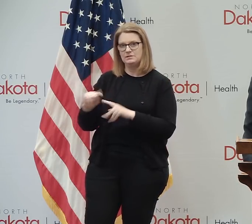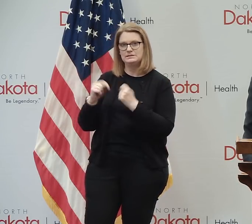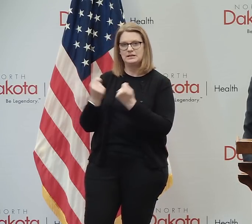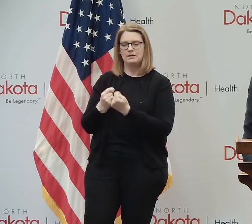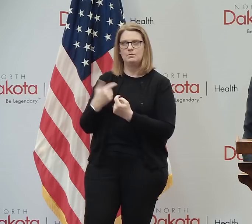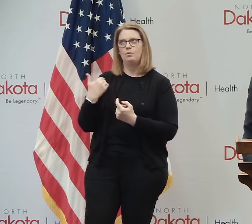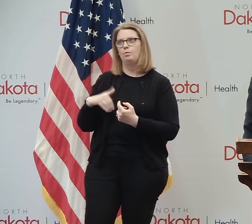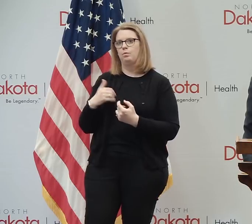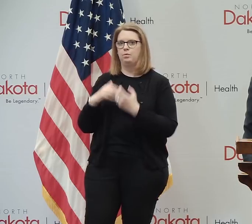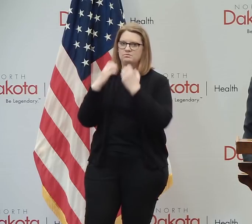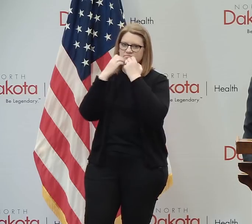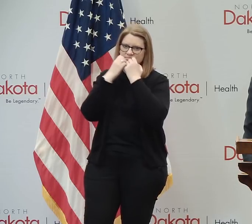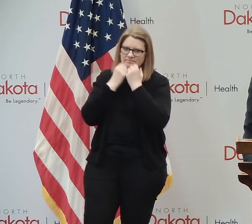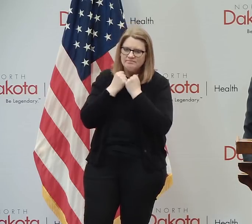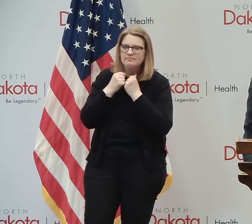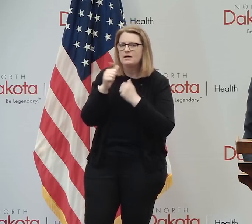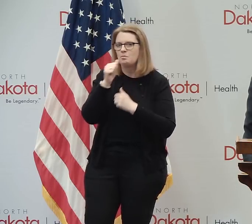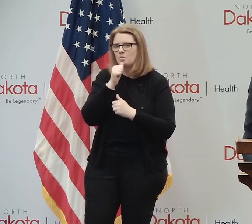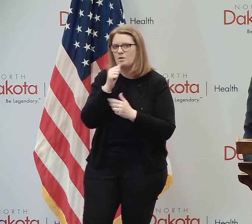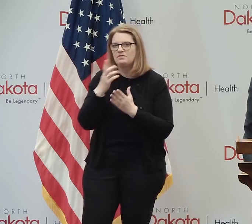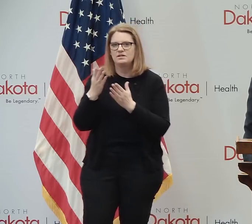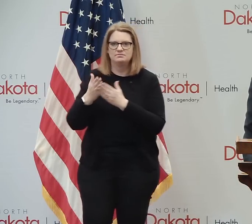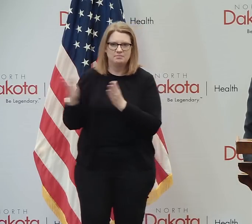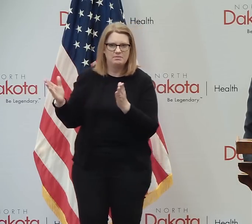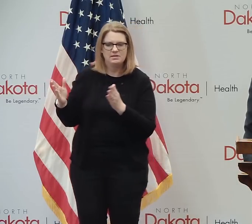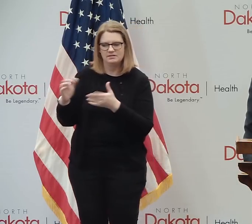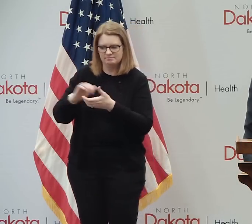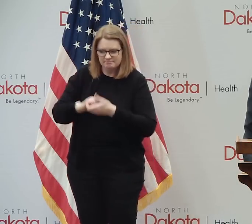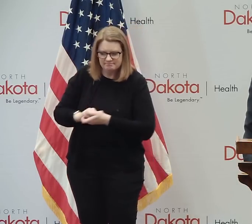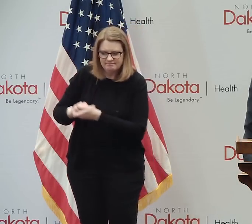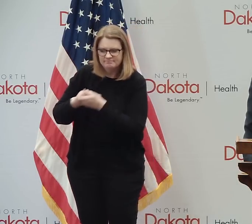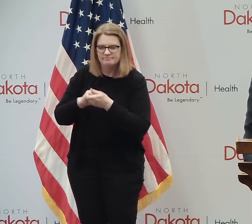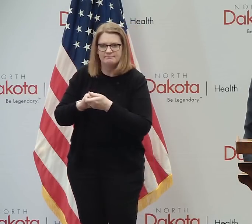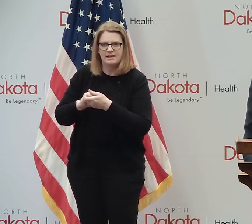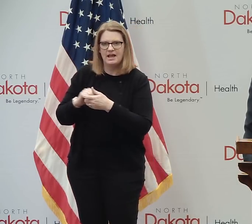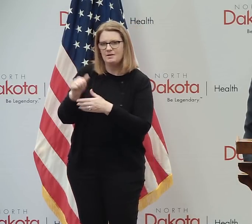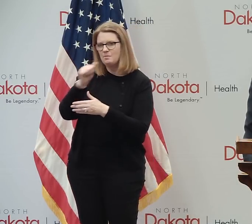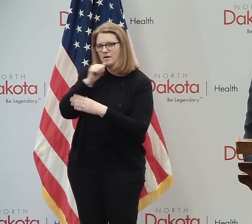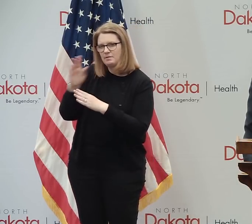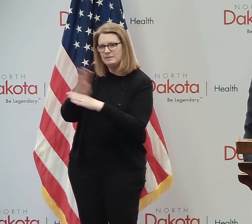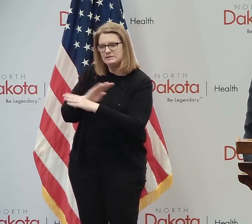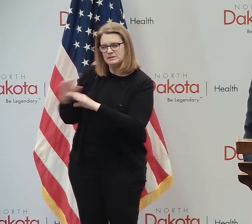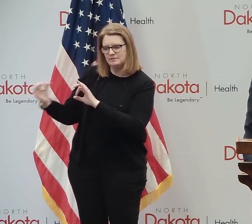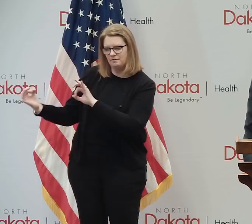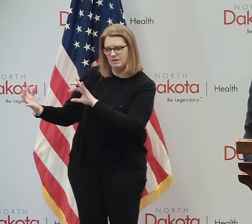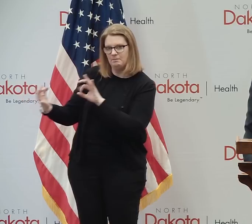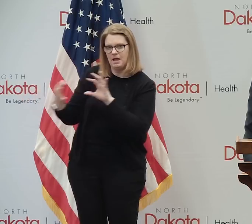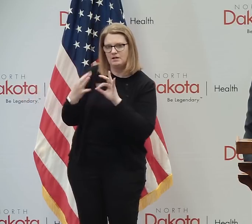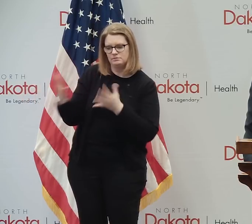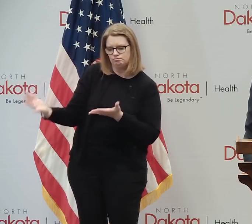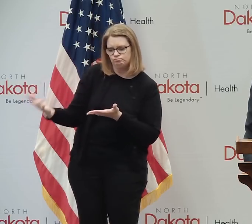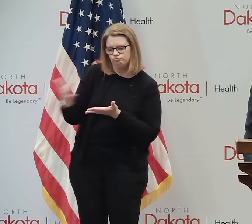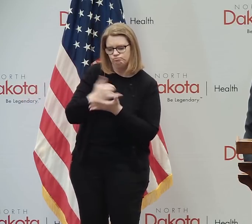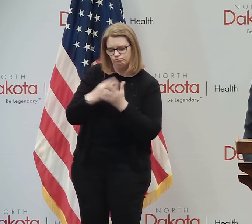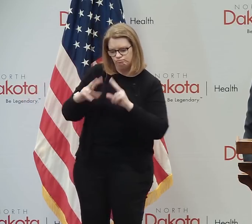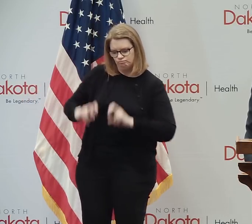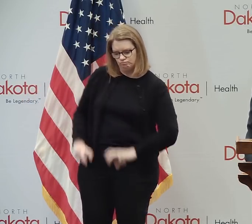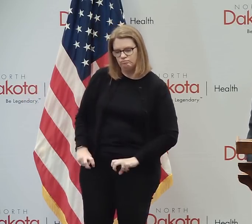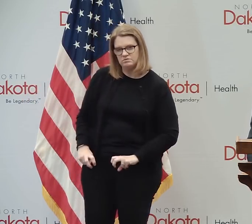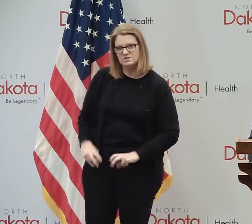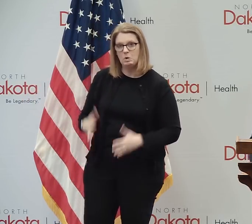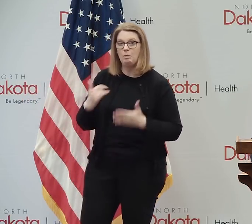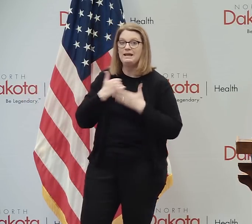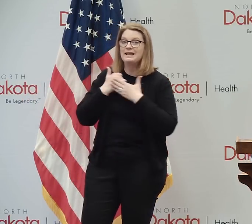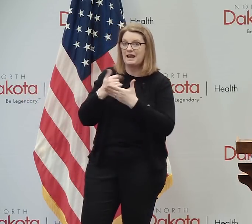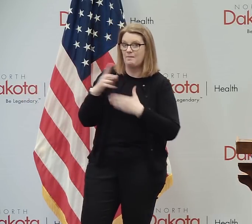embraced public-private partnerships and private sector input so that we can work to help those that have been affected by this